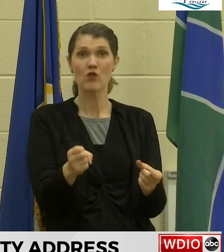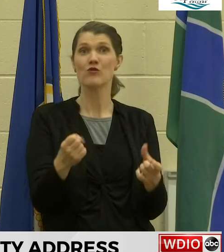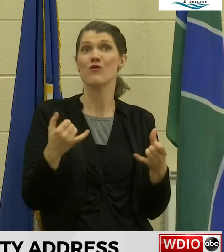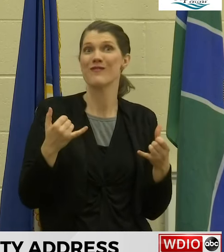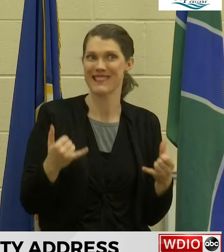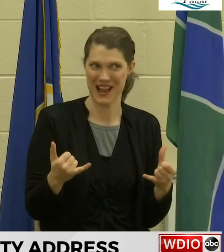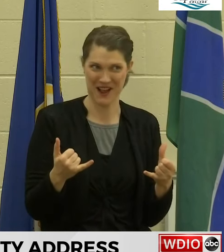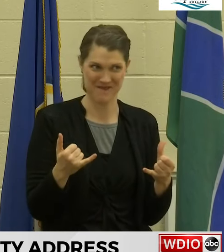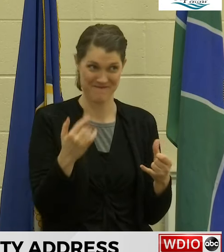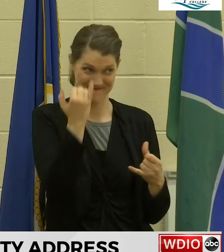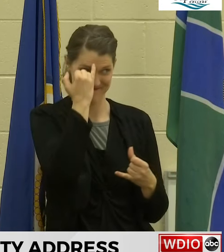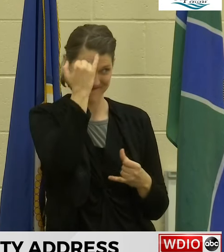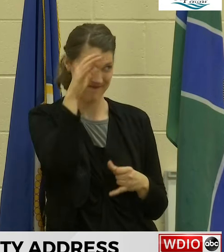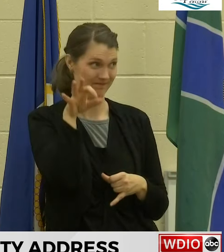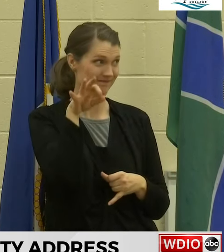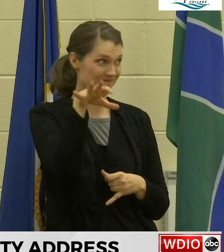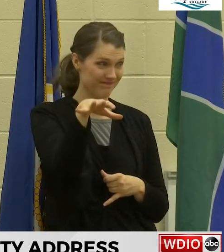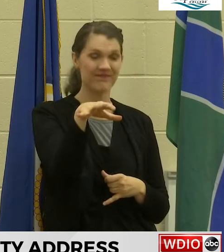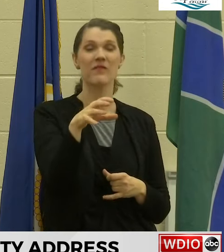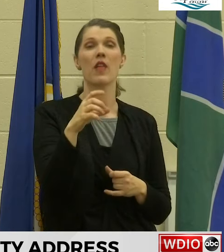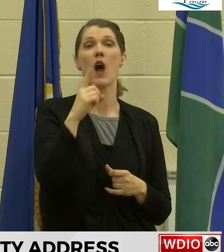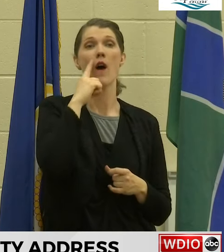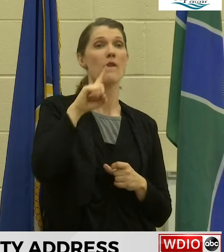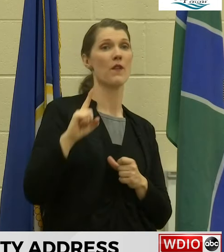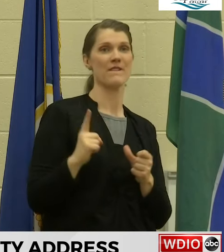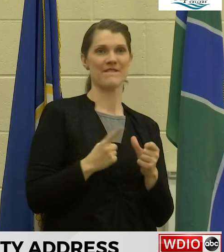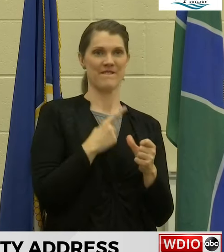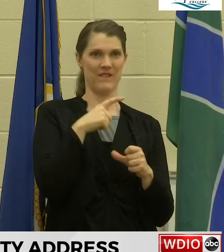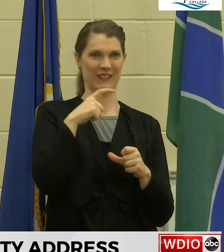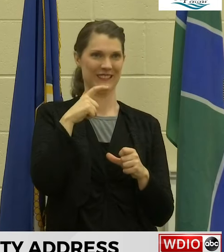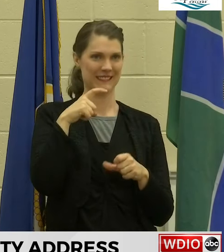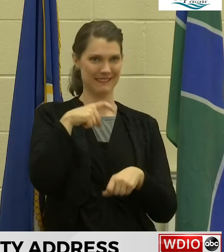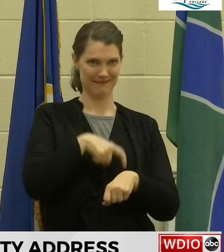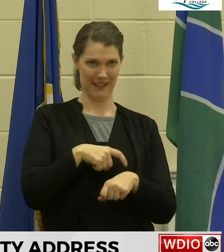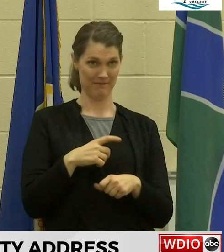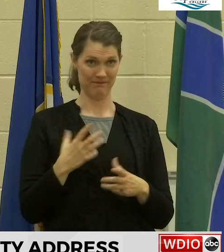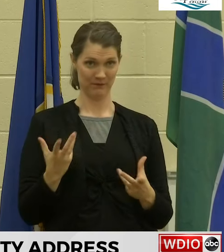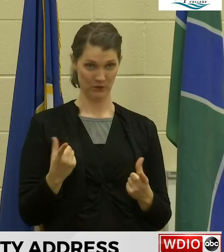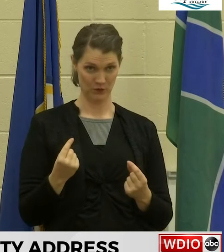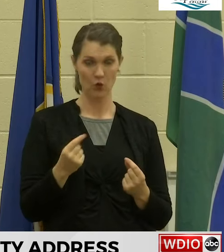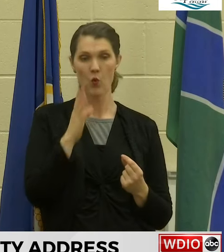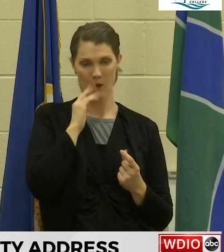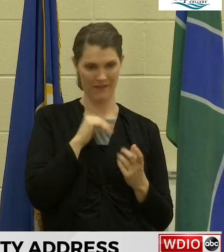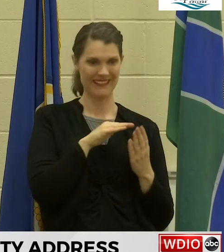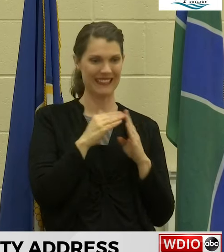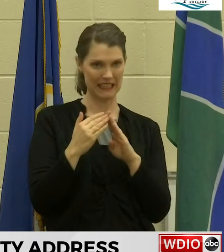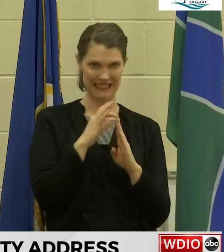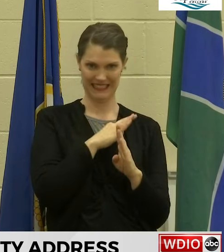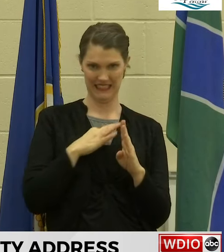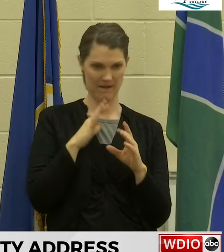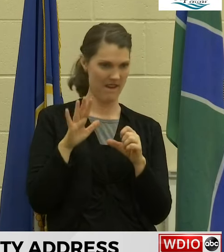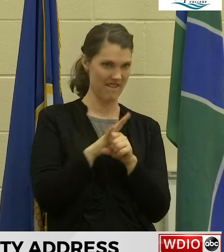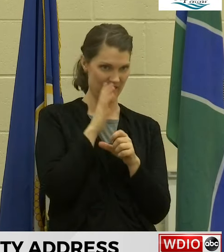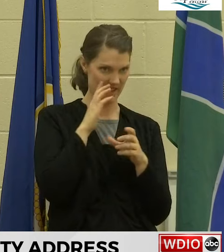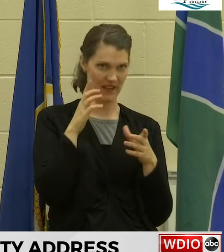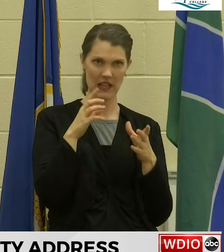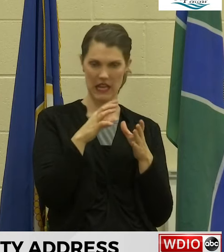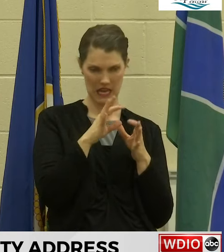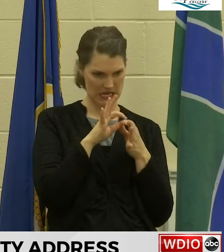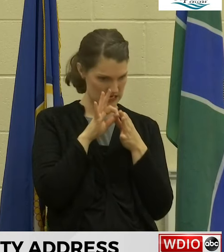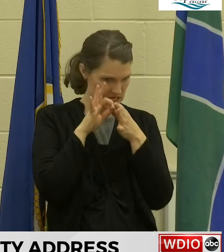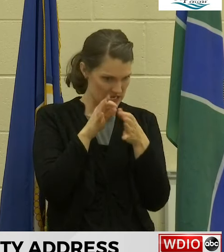where we're headed. For the first time, we will have a city staff fully dedicated to focusing